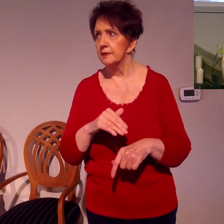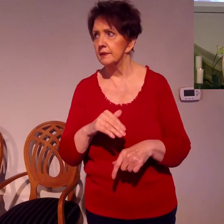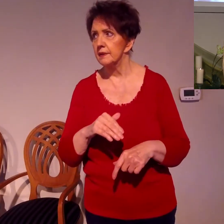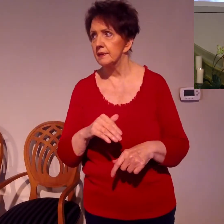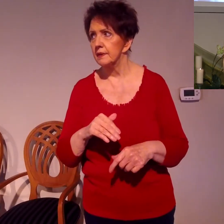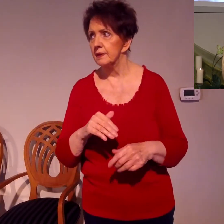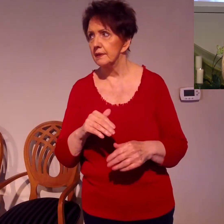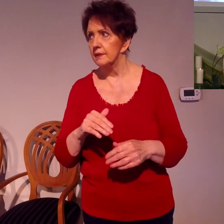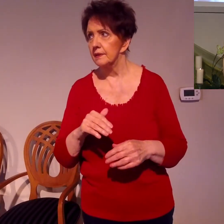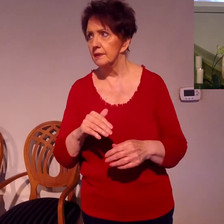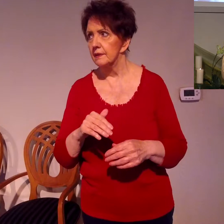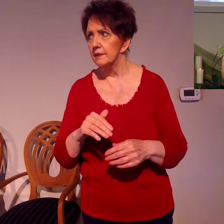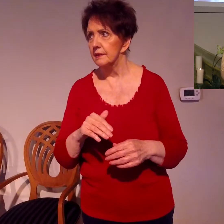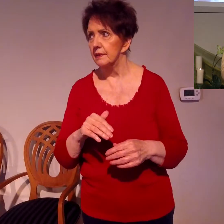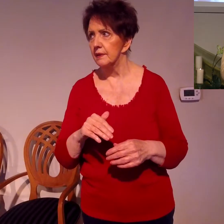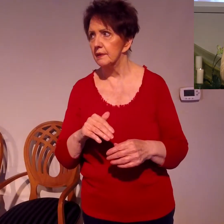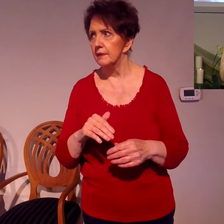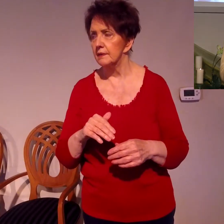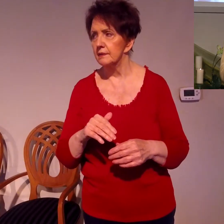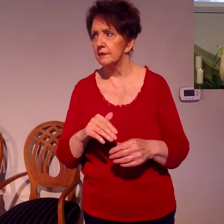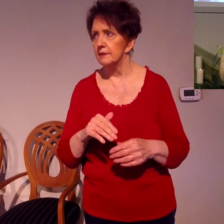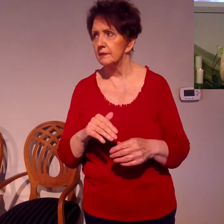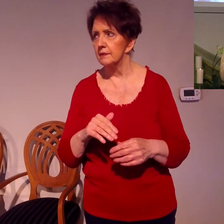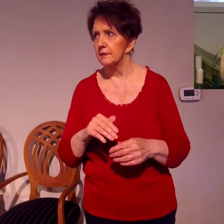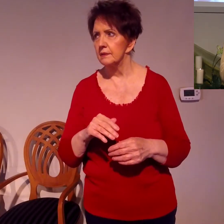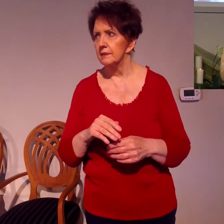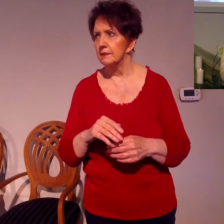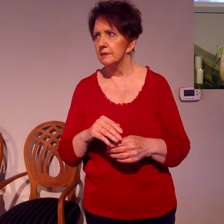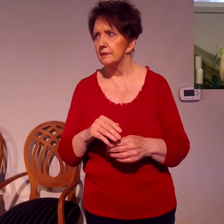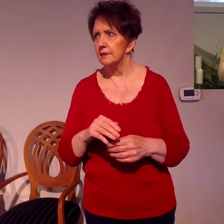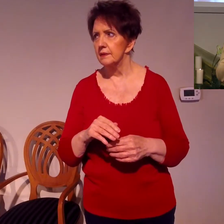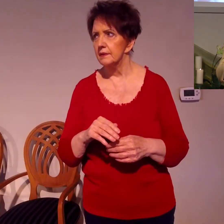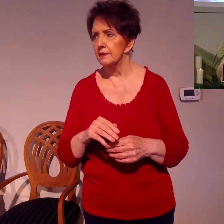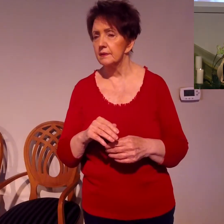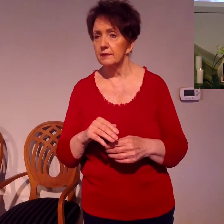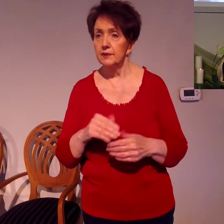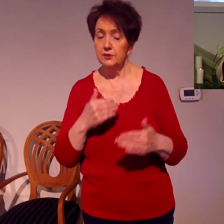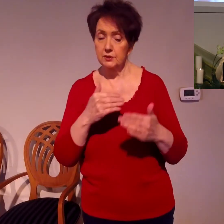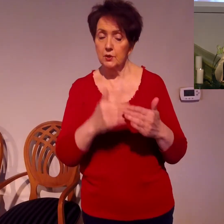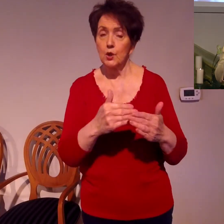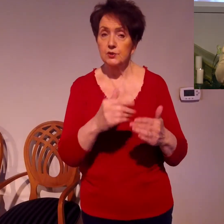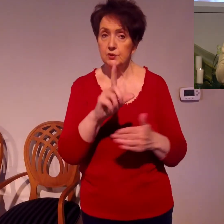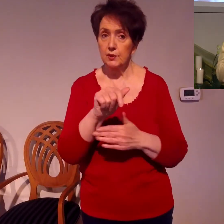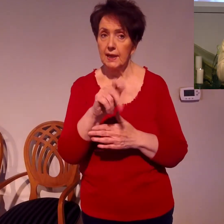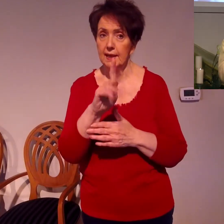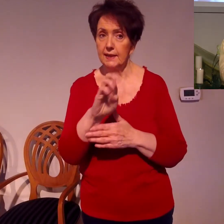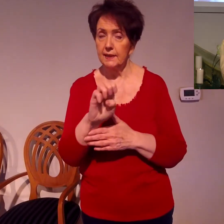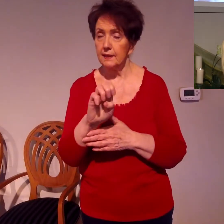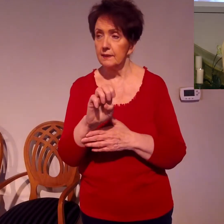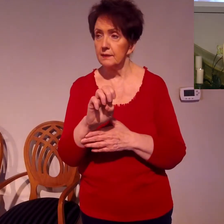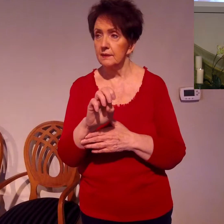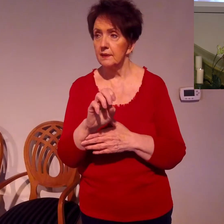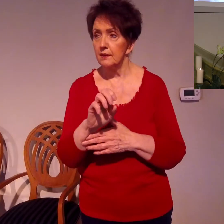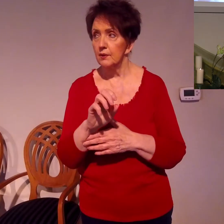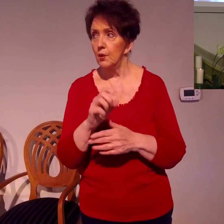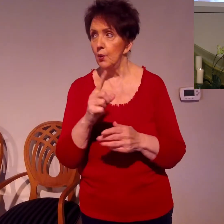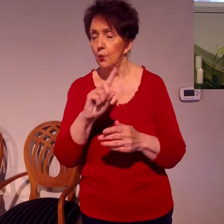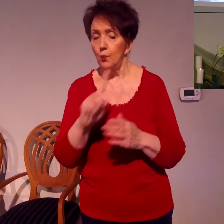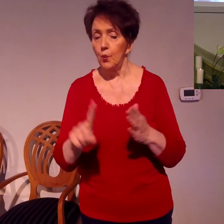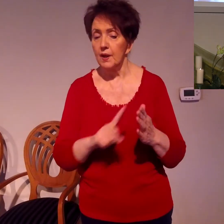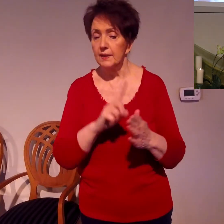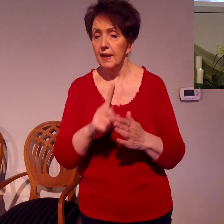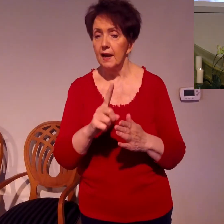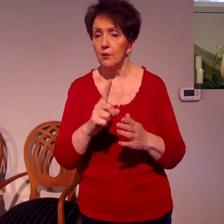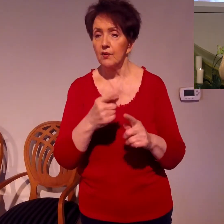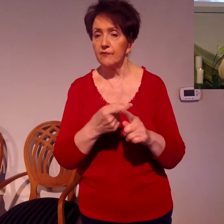it's in a thing of a 422-acre lake. It's within an hour of the